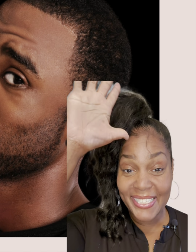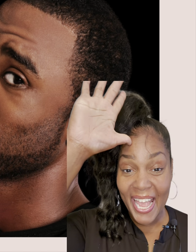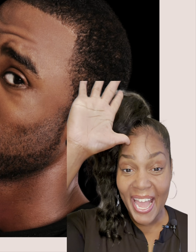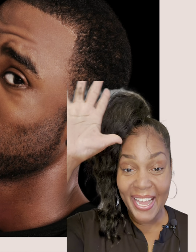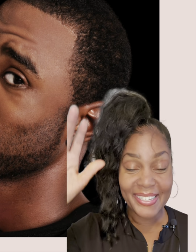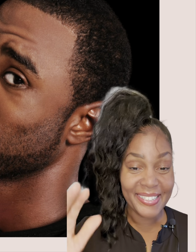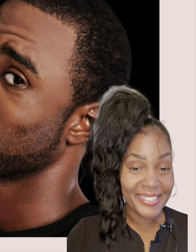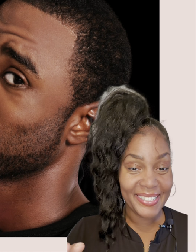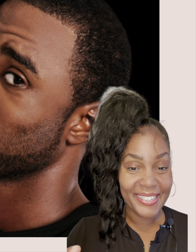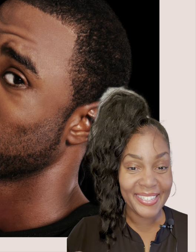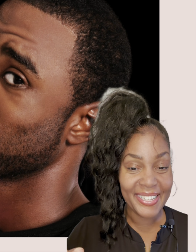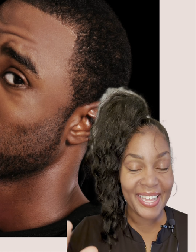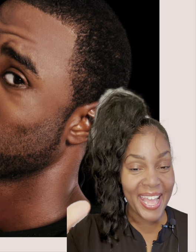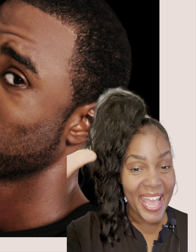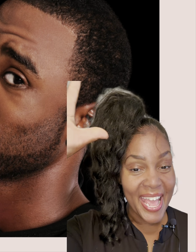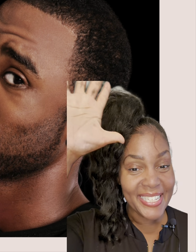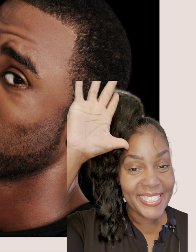dada,